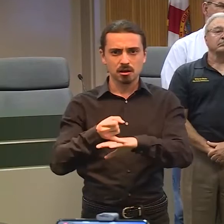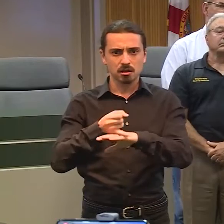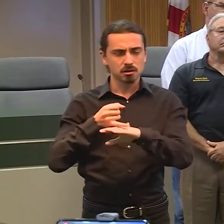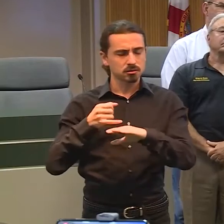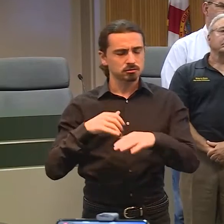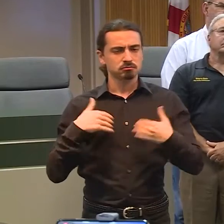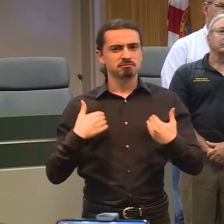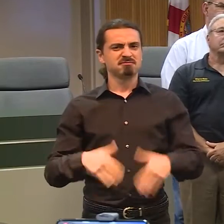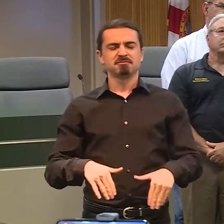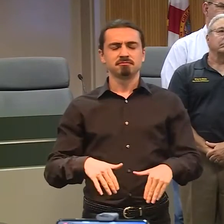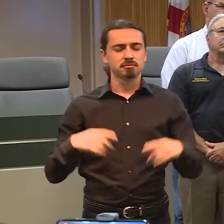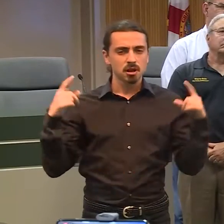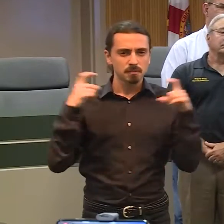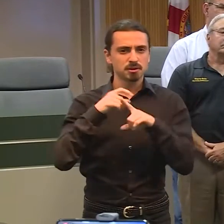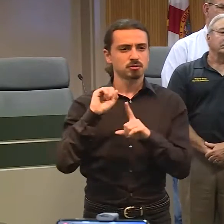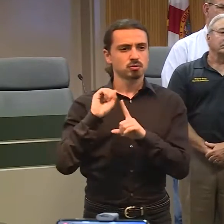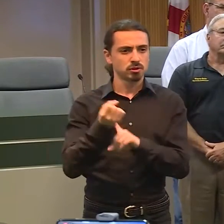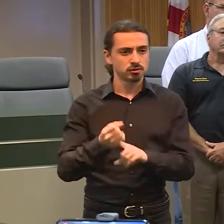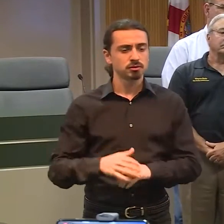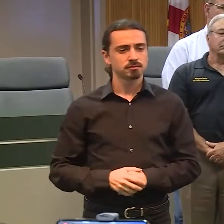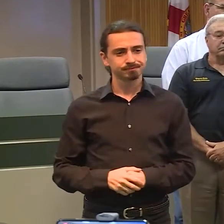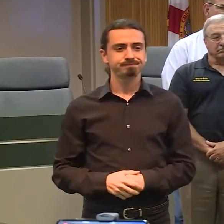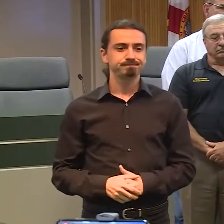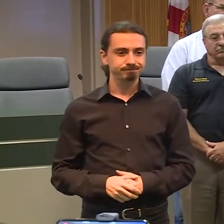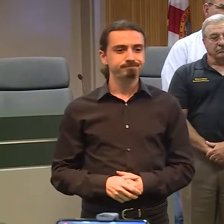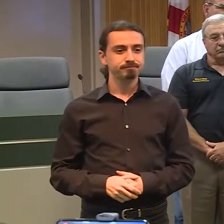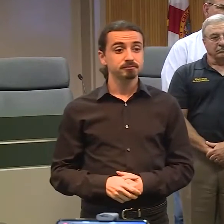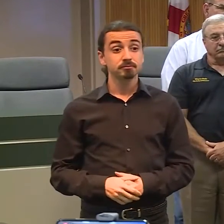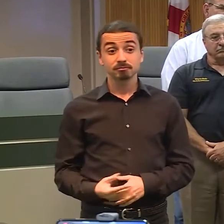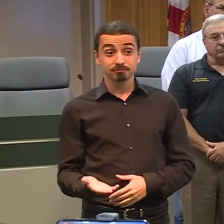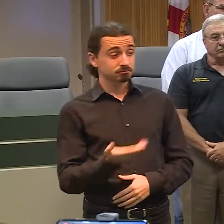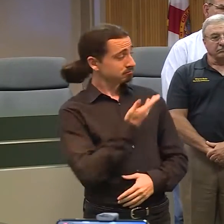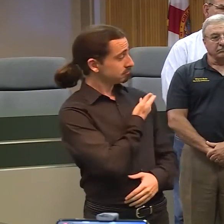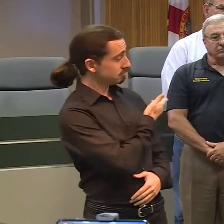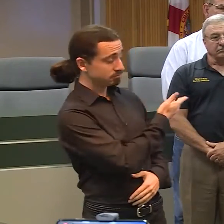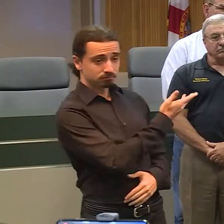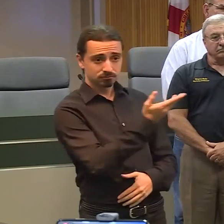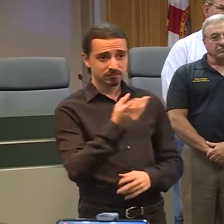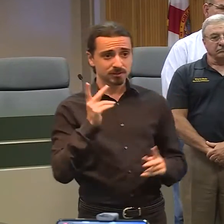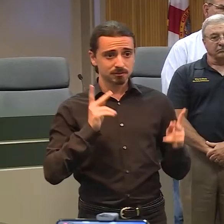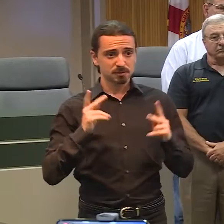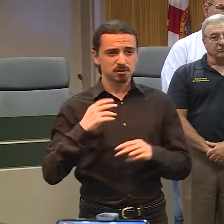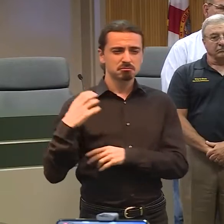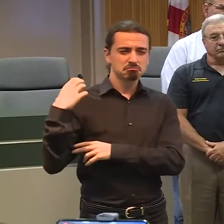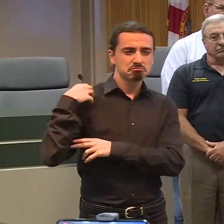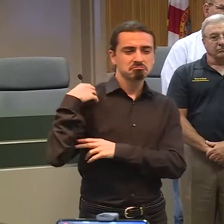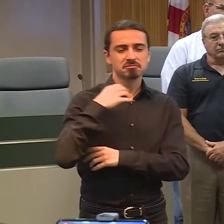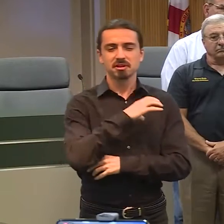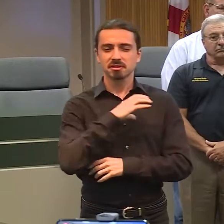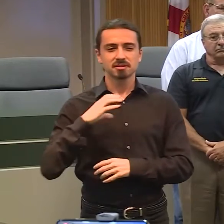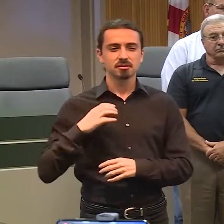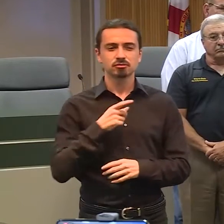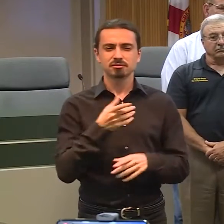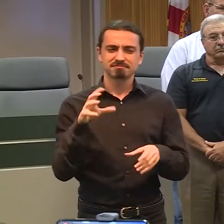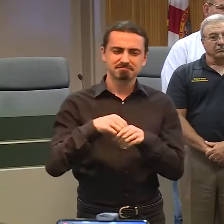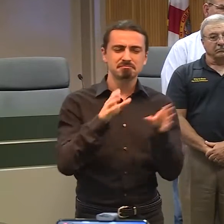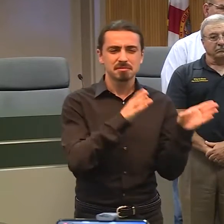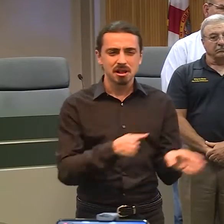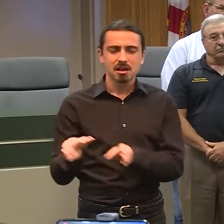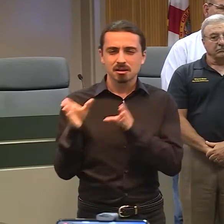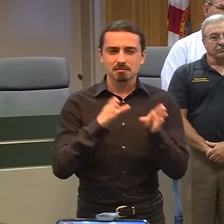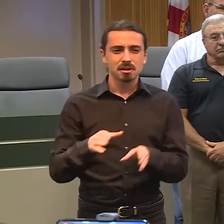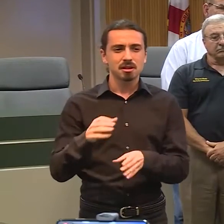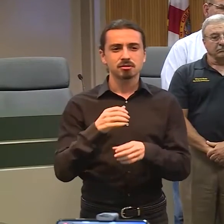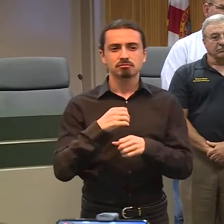there. The people gathered behind me are folks that are working plan and making sure that our community will